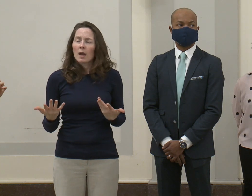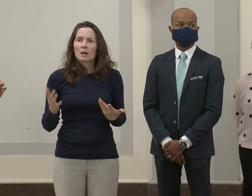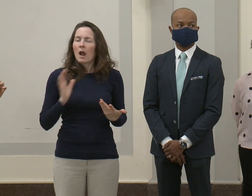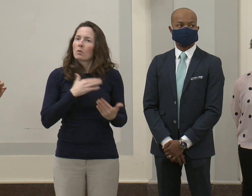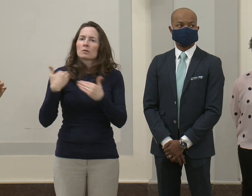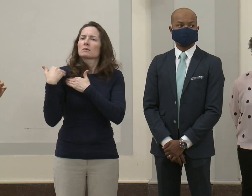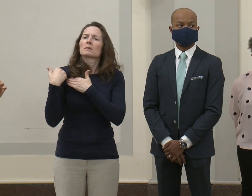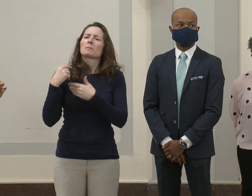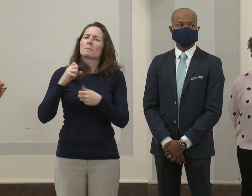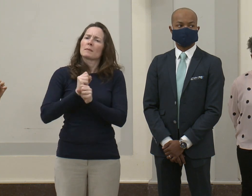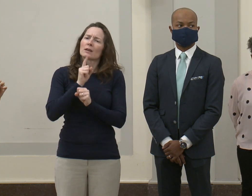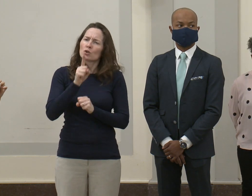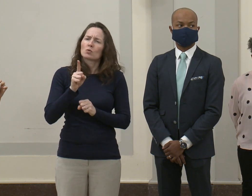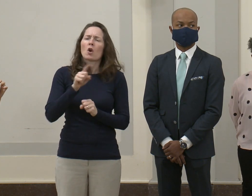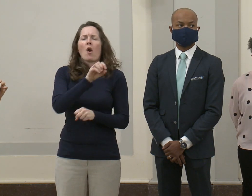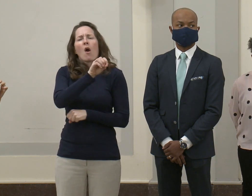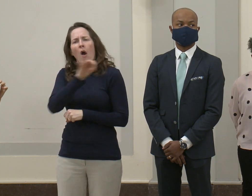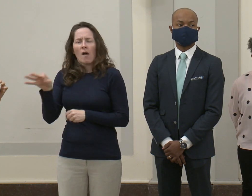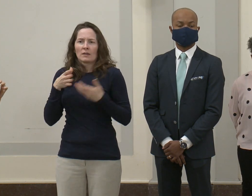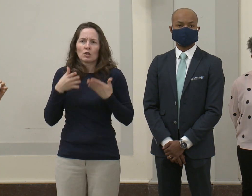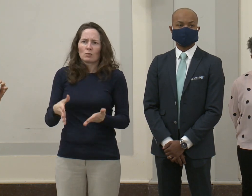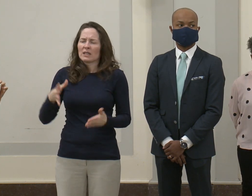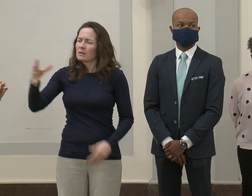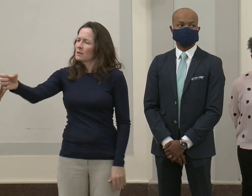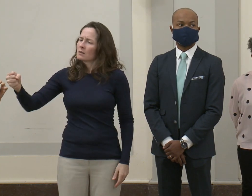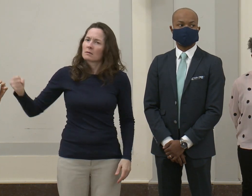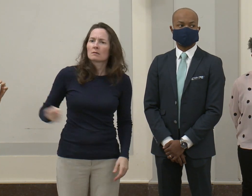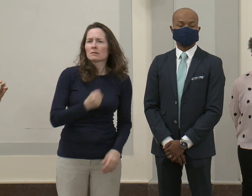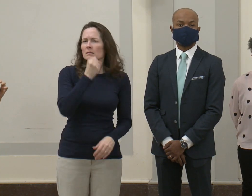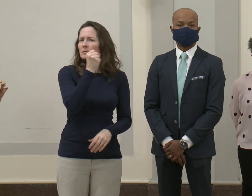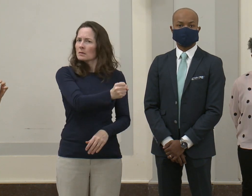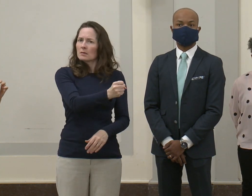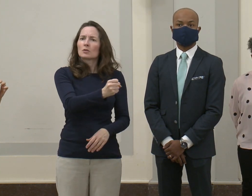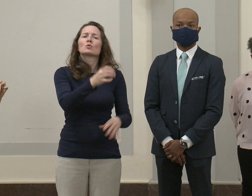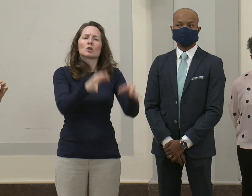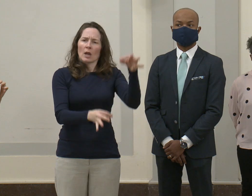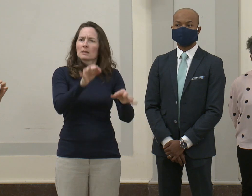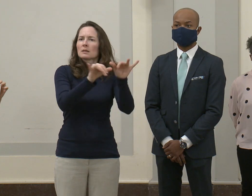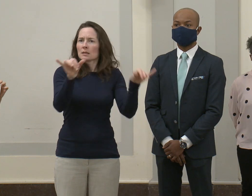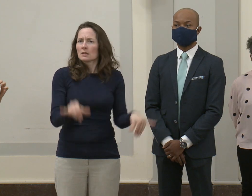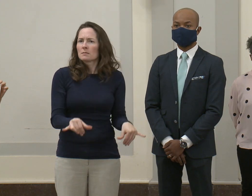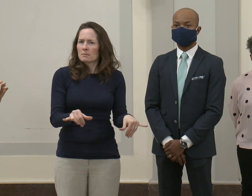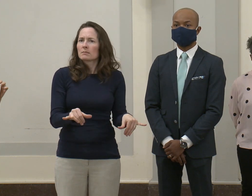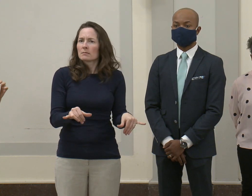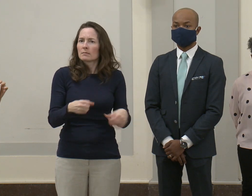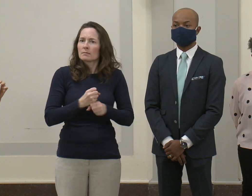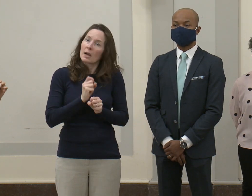people from our streets, turn them over to the other parts of the justice system, and make sure that they